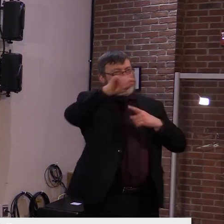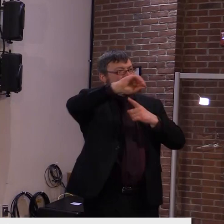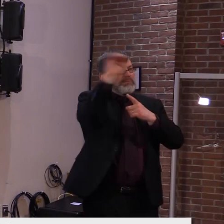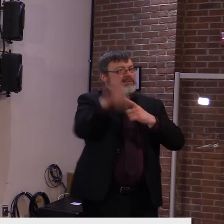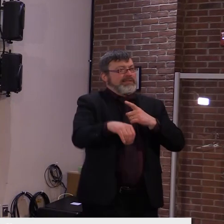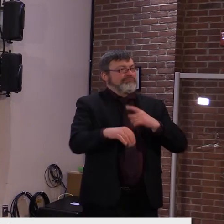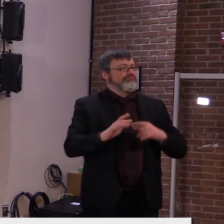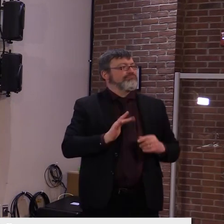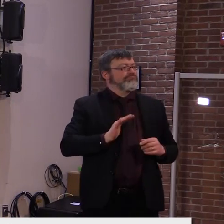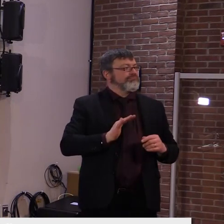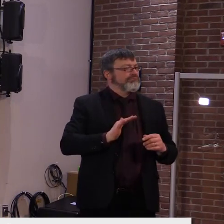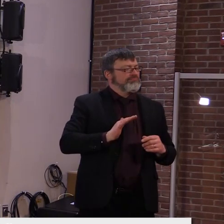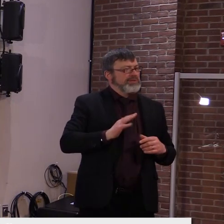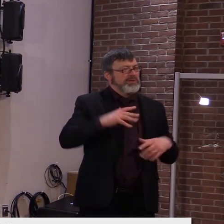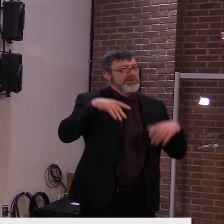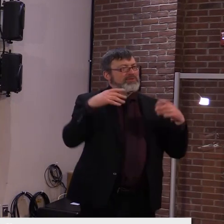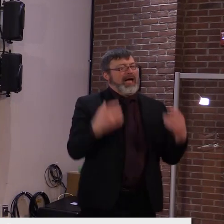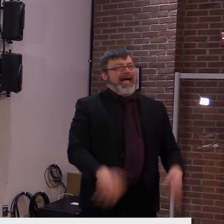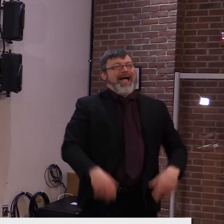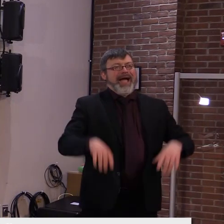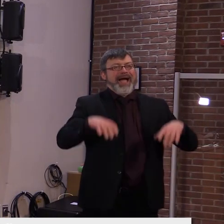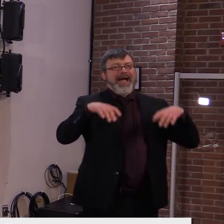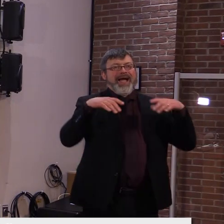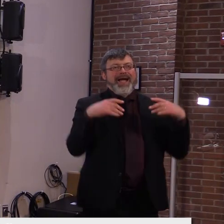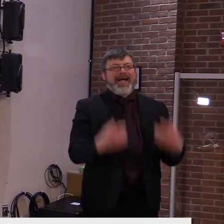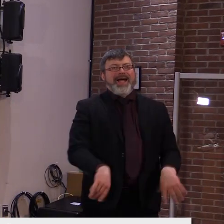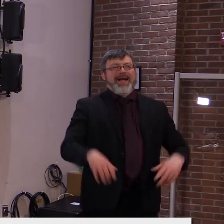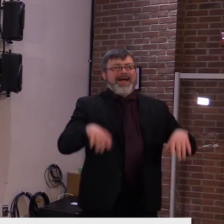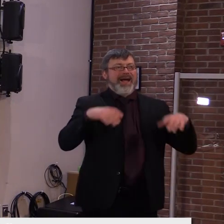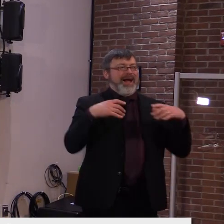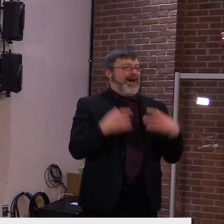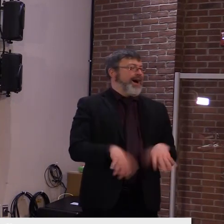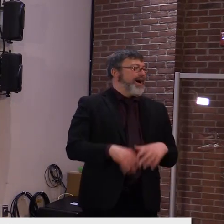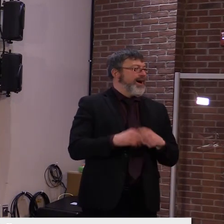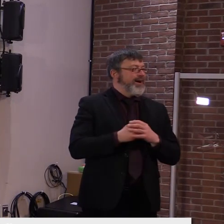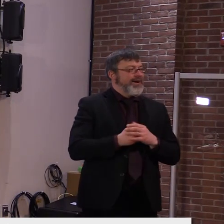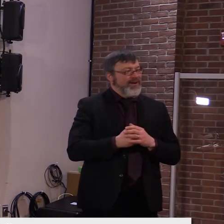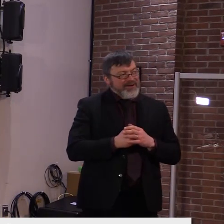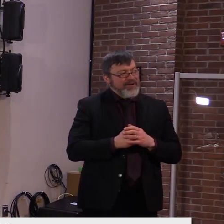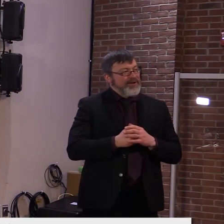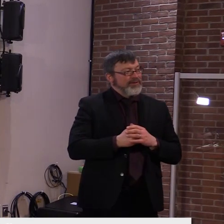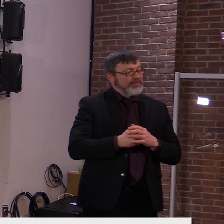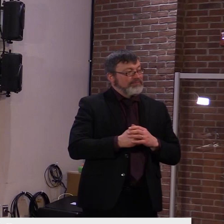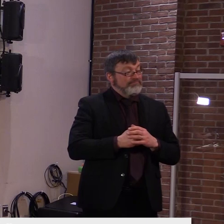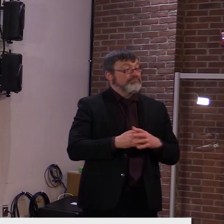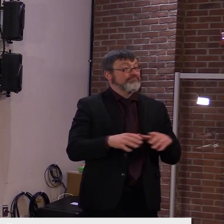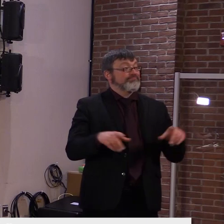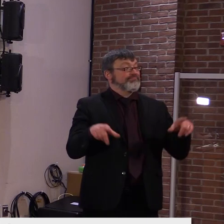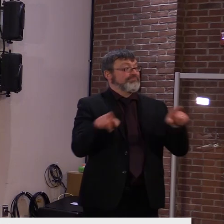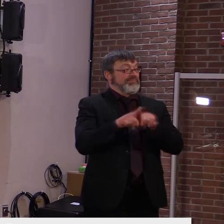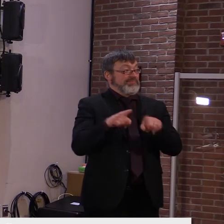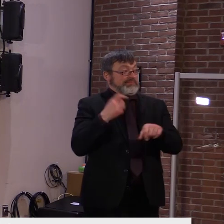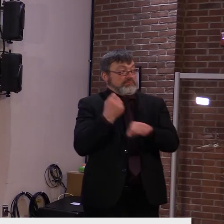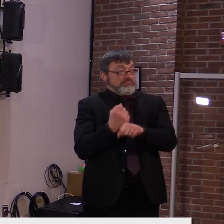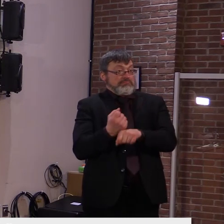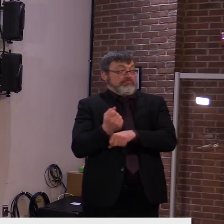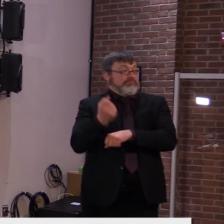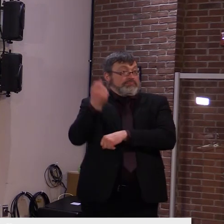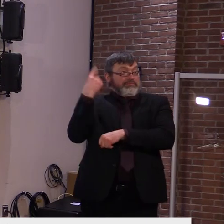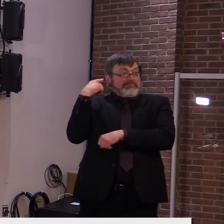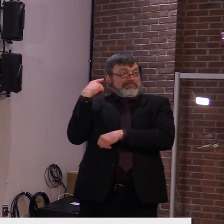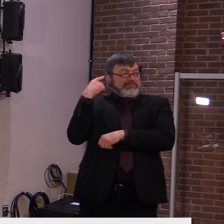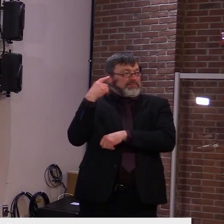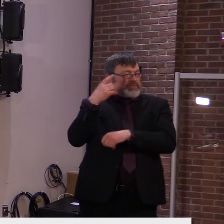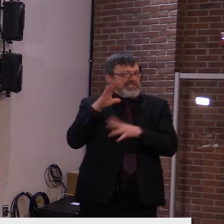this week that our public health laboratory started testing for the COVID-19 virus. And for quite a period of